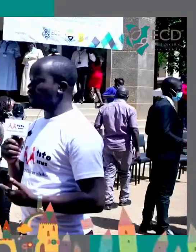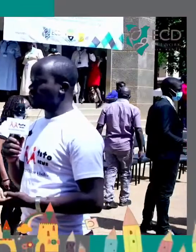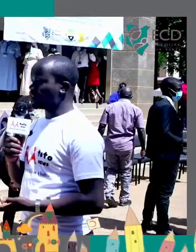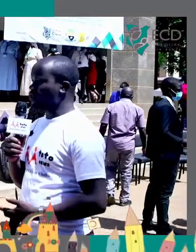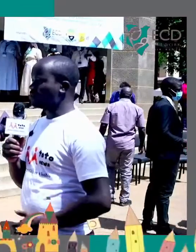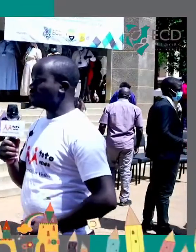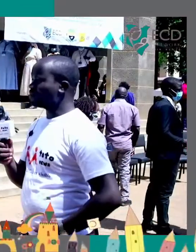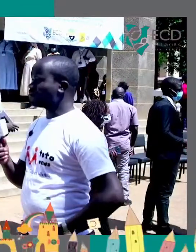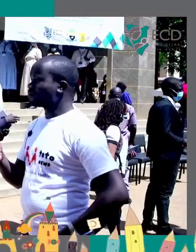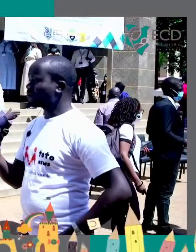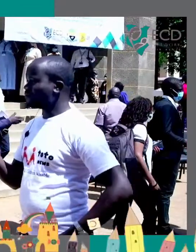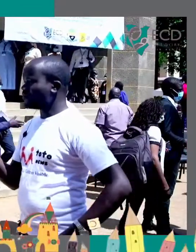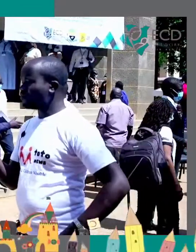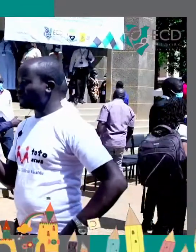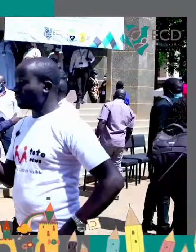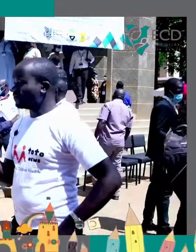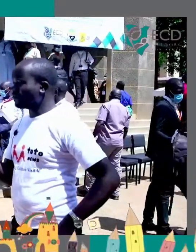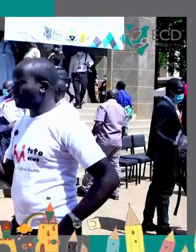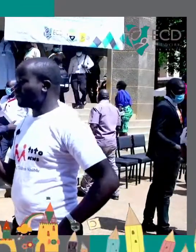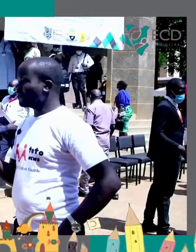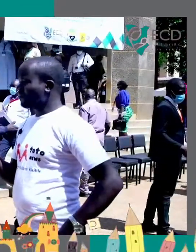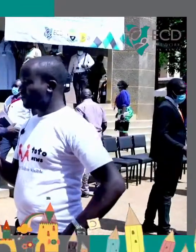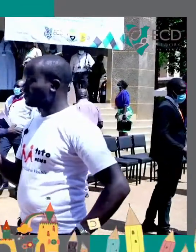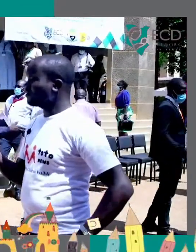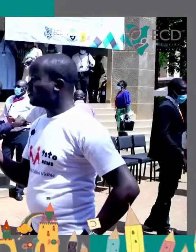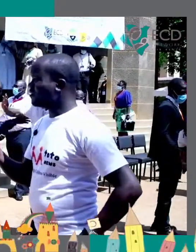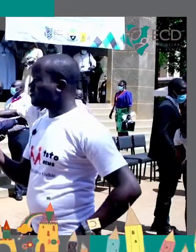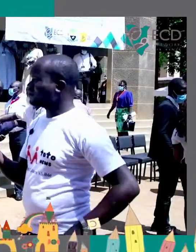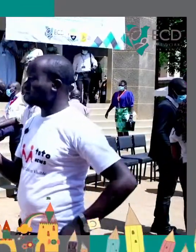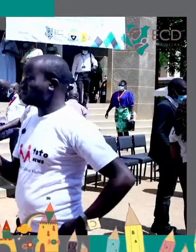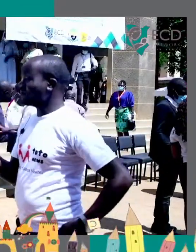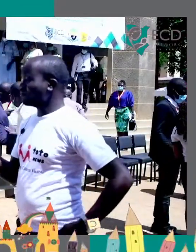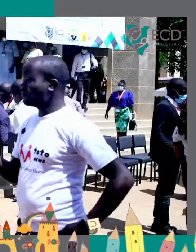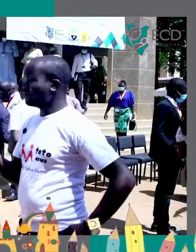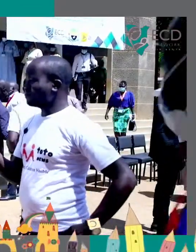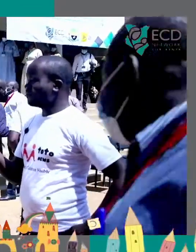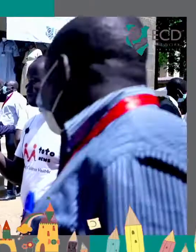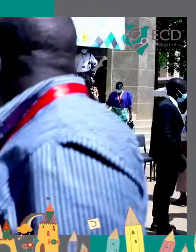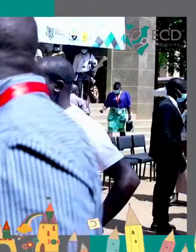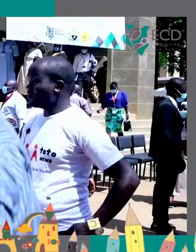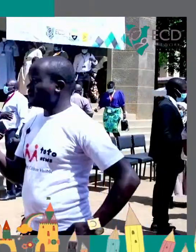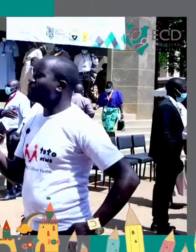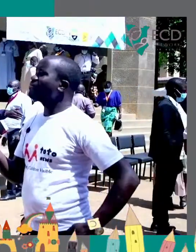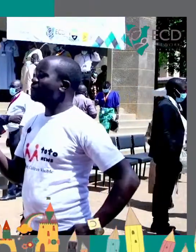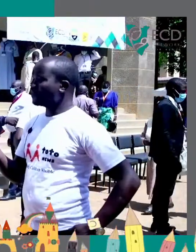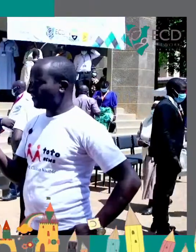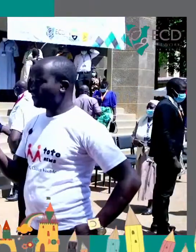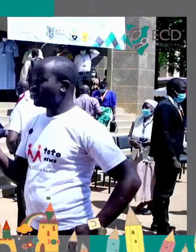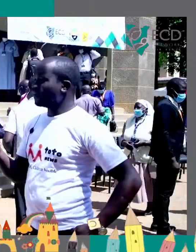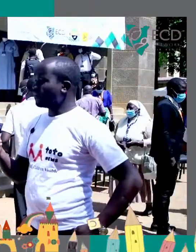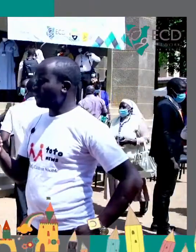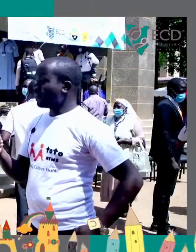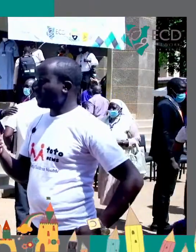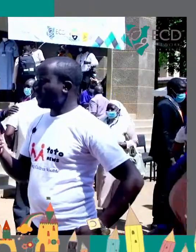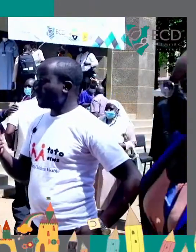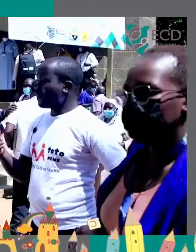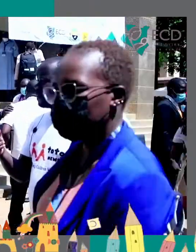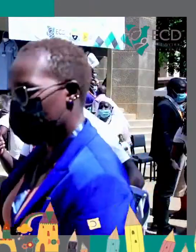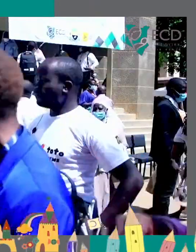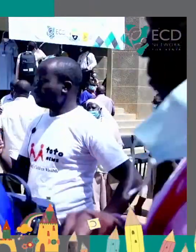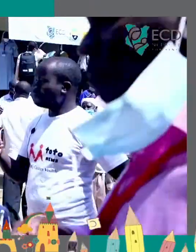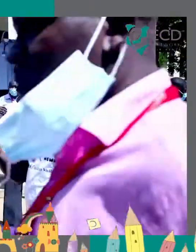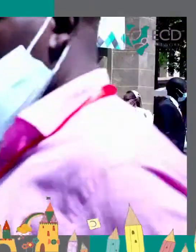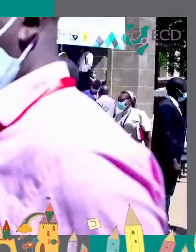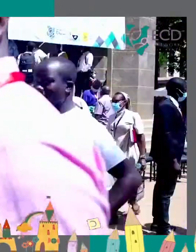about the first session. My name is Leonard Chumo. I come from Mutabiti, Africa, and the